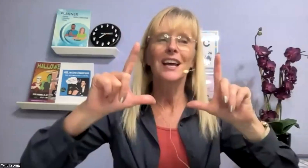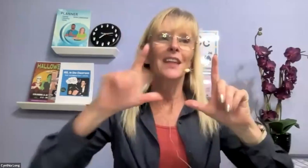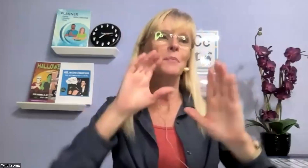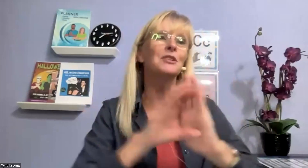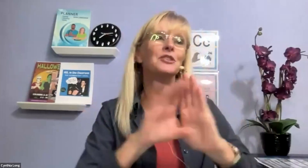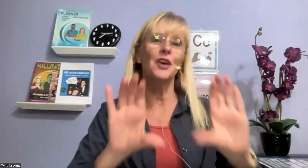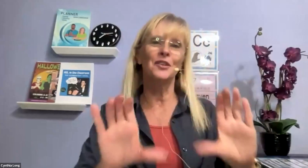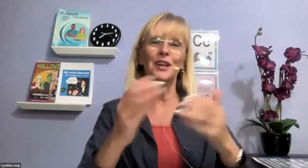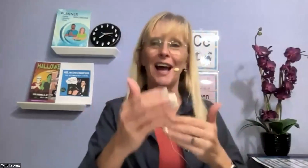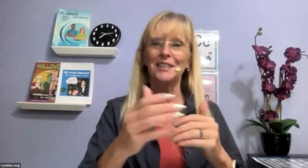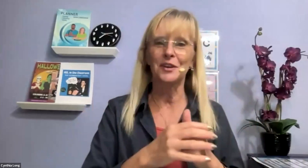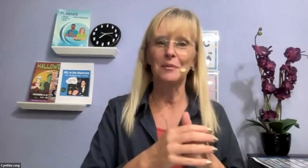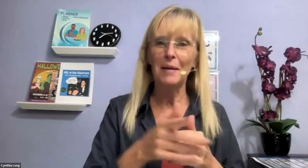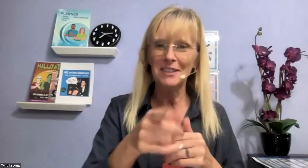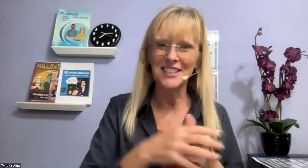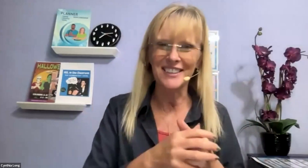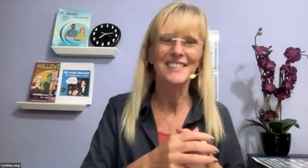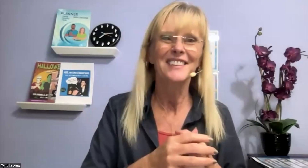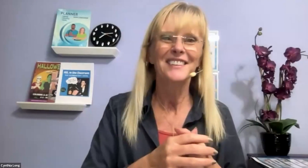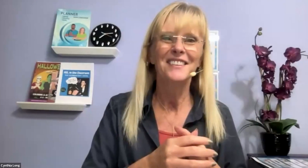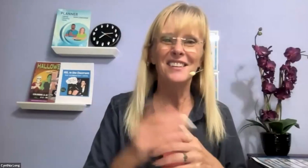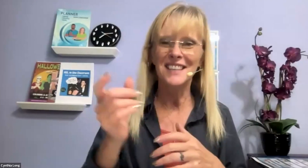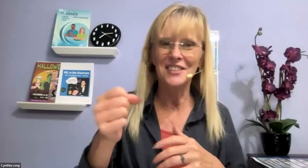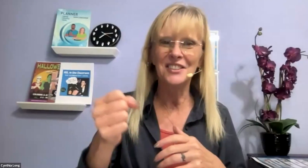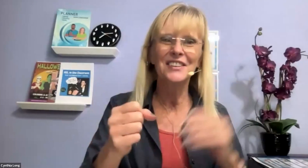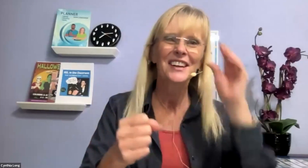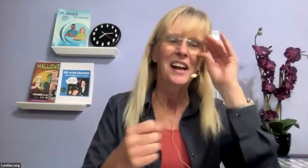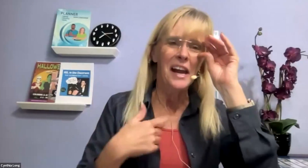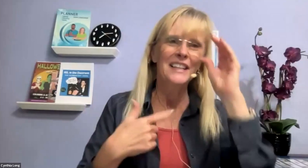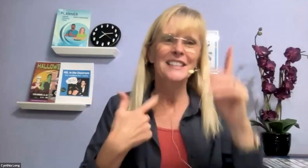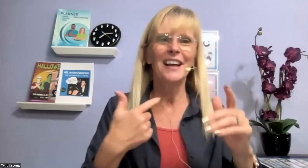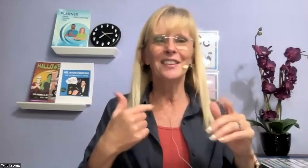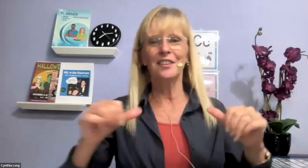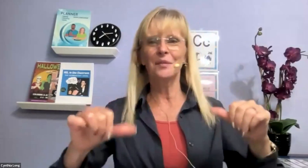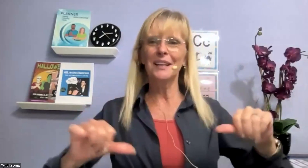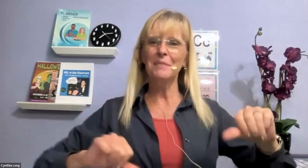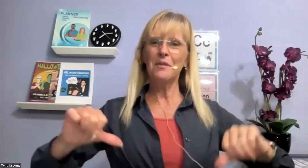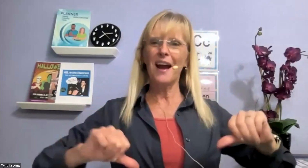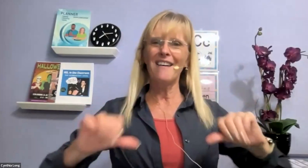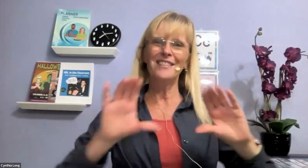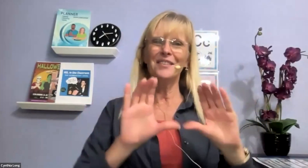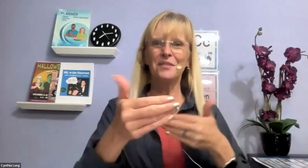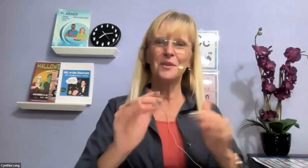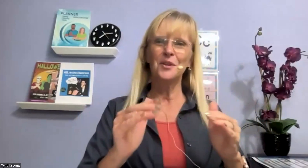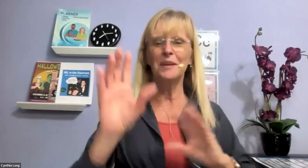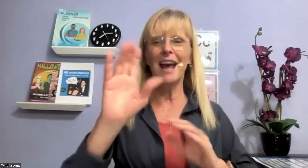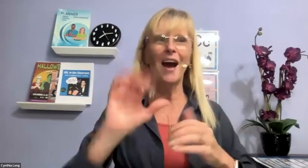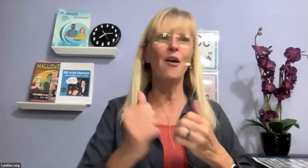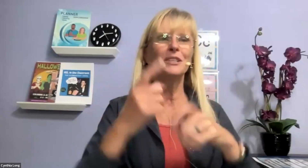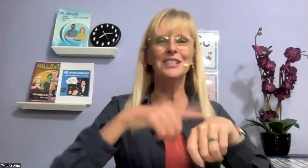the pictures of their classroom. How about you? Is that true? And it's like they're really proud of the room and how much